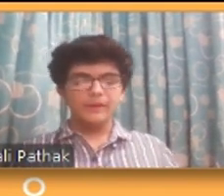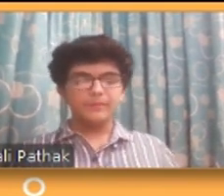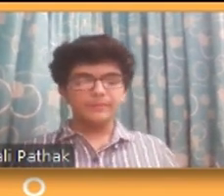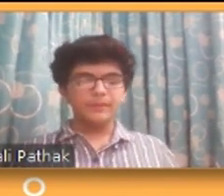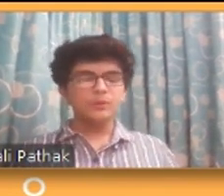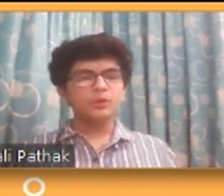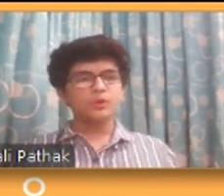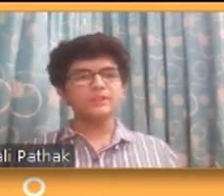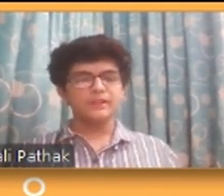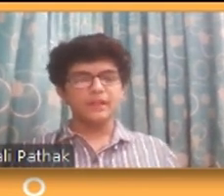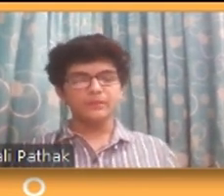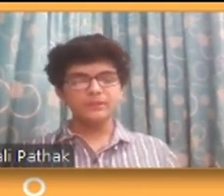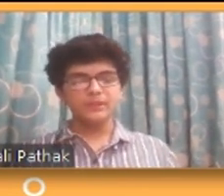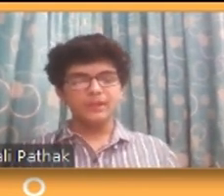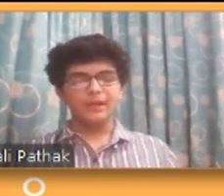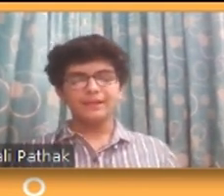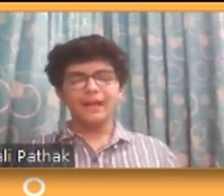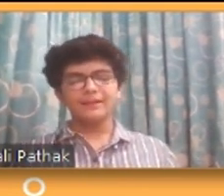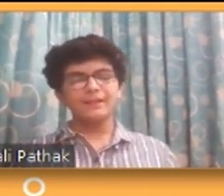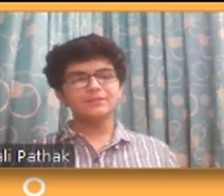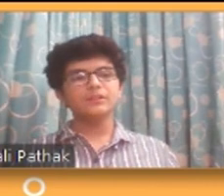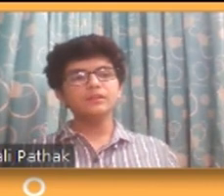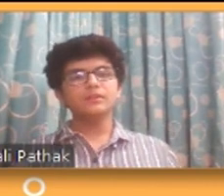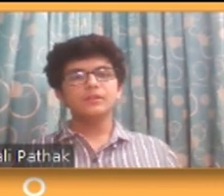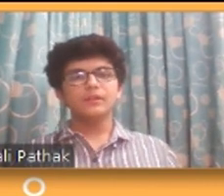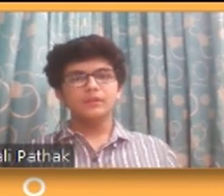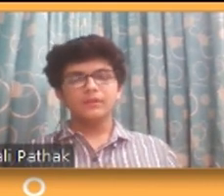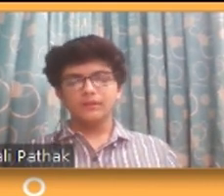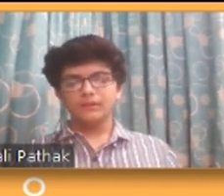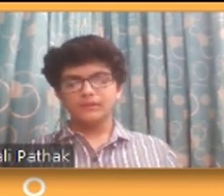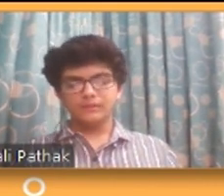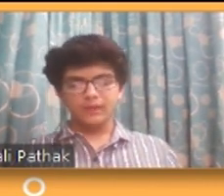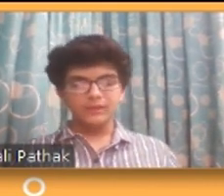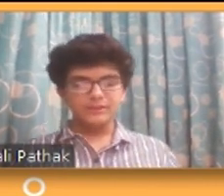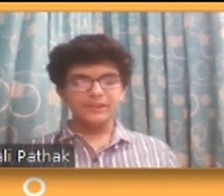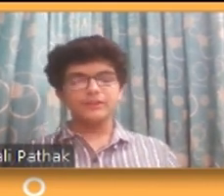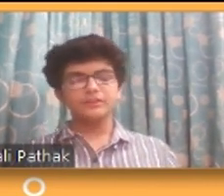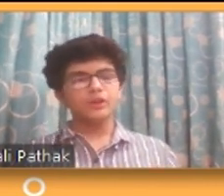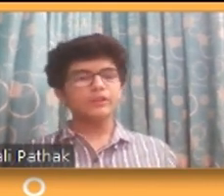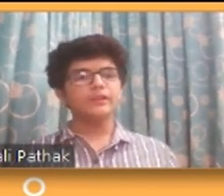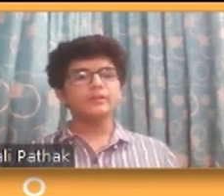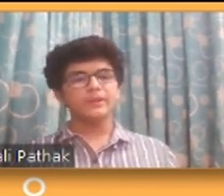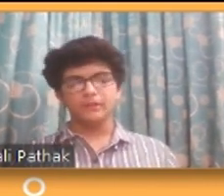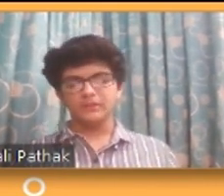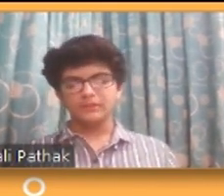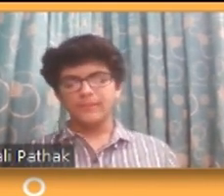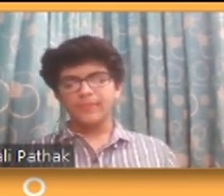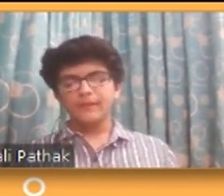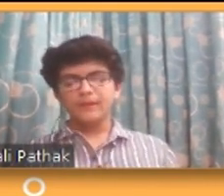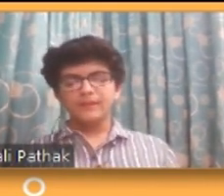people who know sign language and act as the translators or interpreters. They